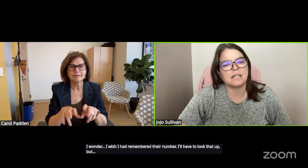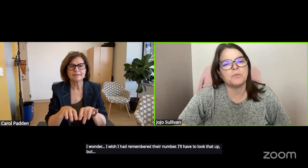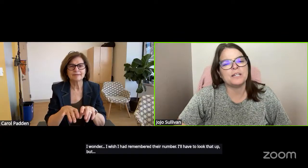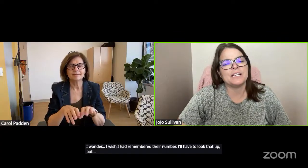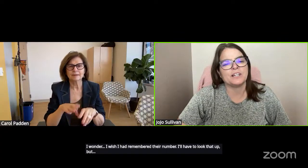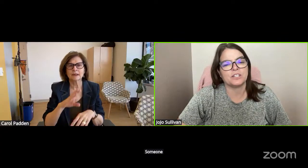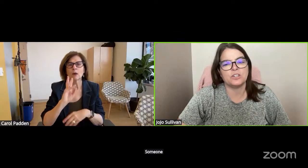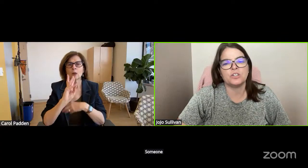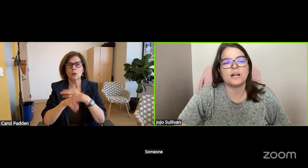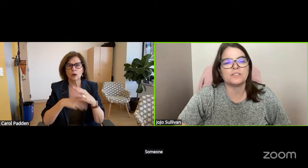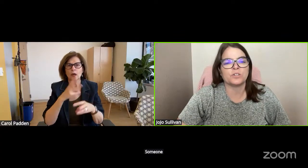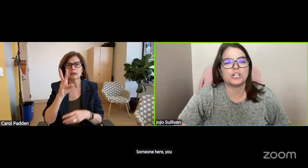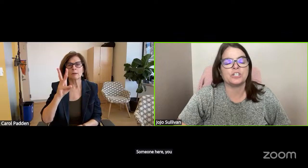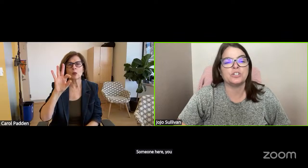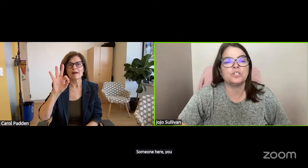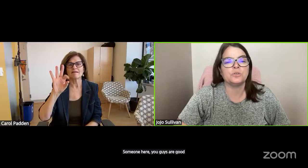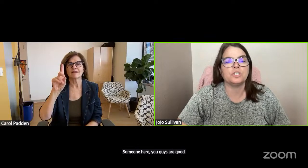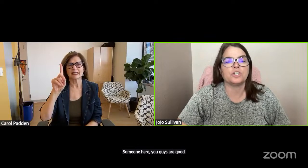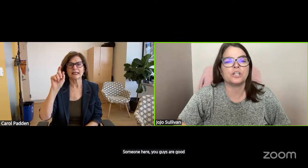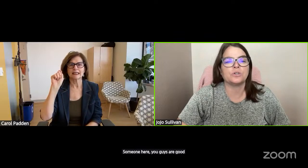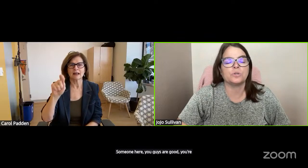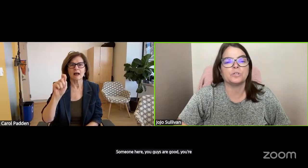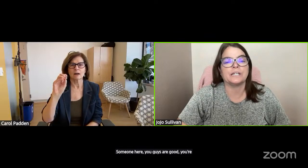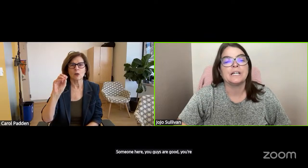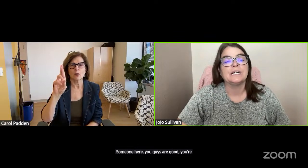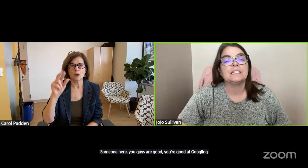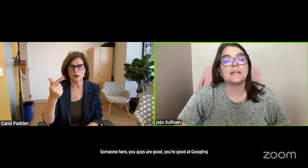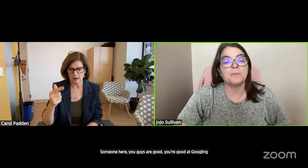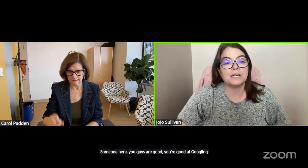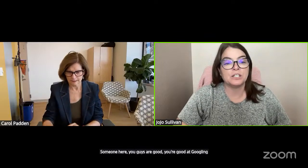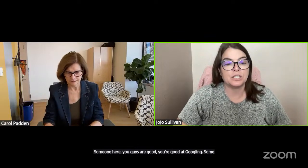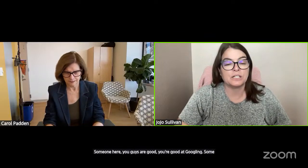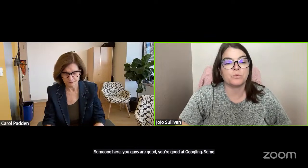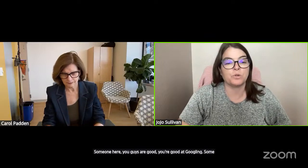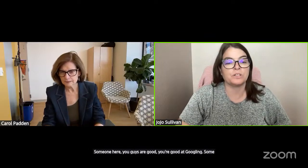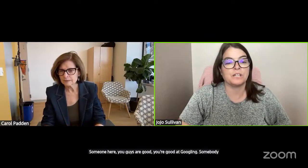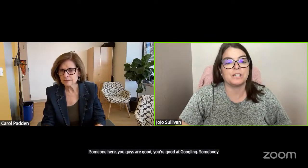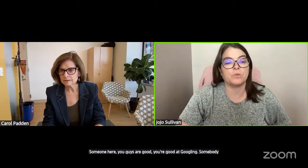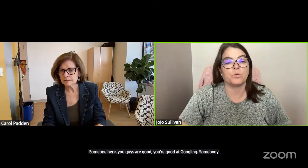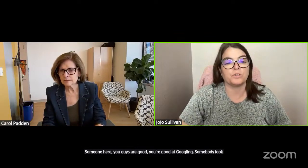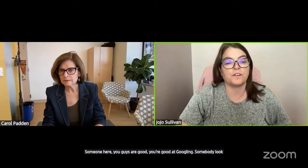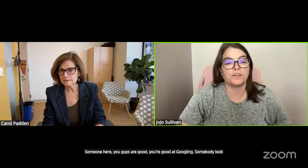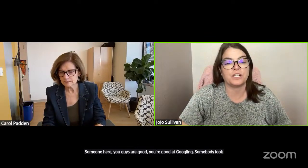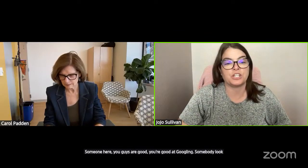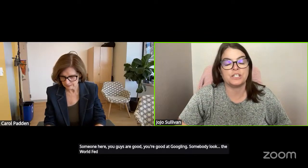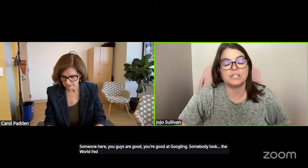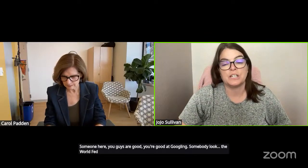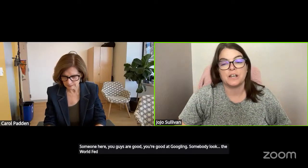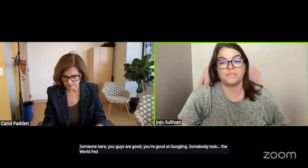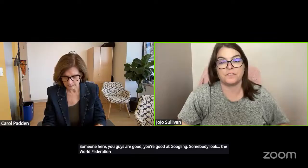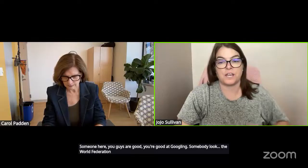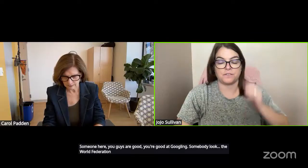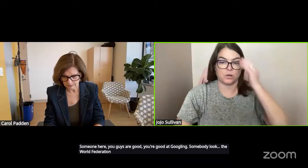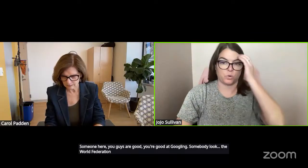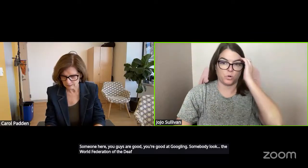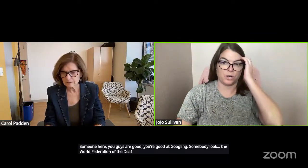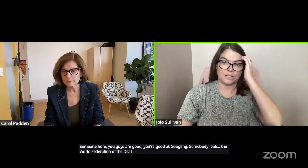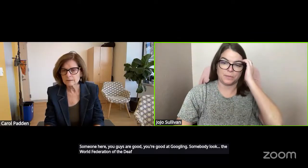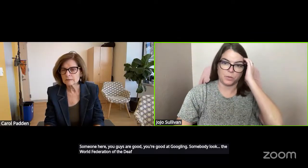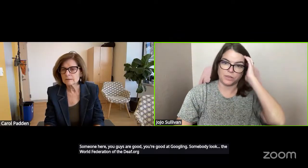someone here, you guys are good. You're good at Googling. Somebody look the World Federation of the Deaf.org and tell me what they